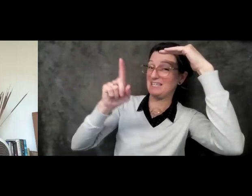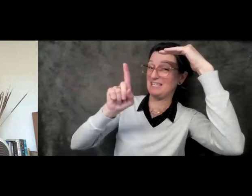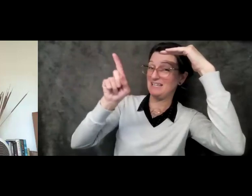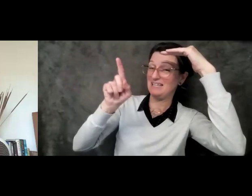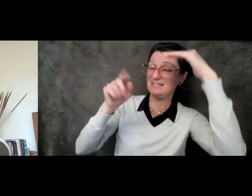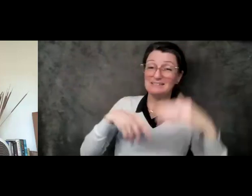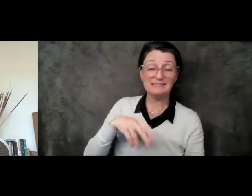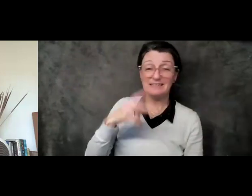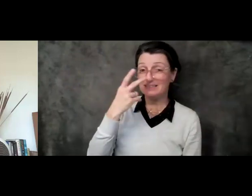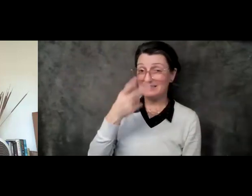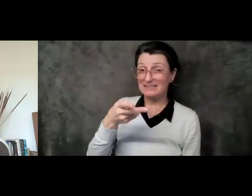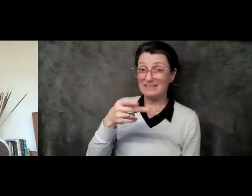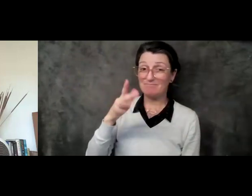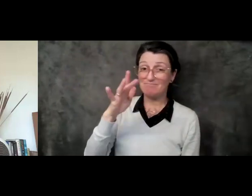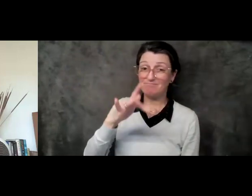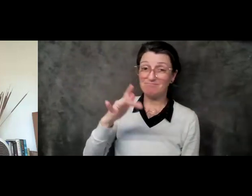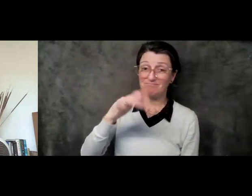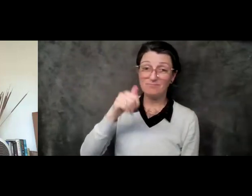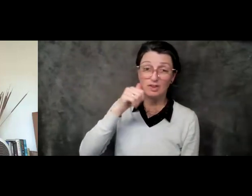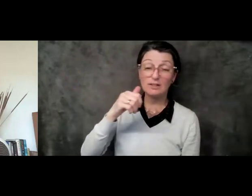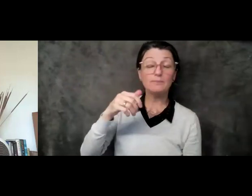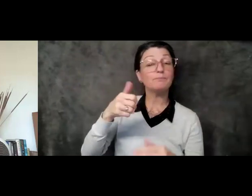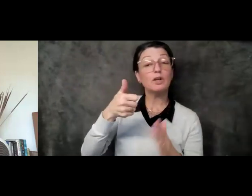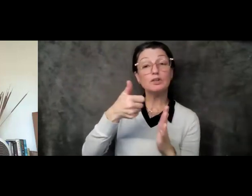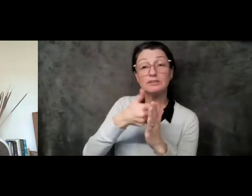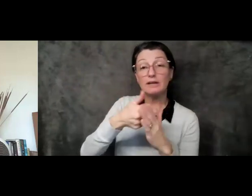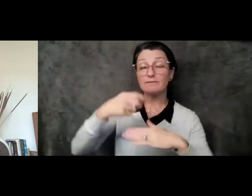girl lying in her bed below.